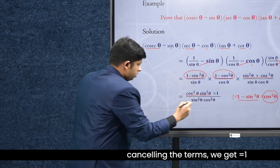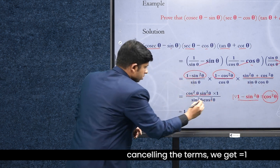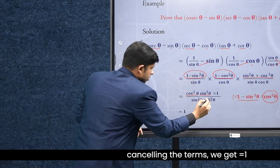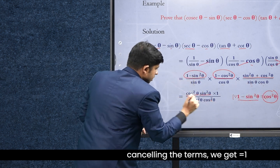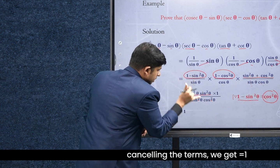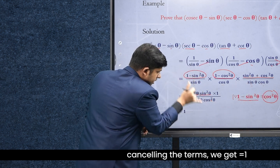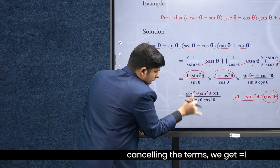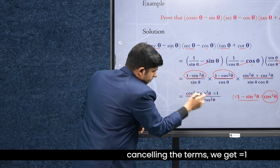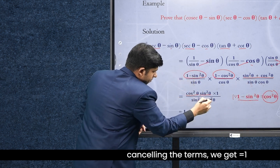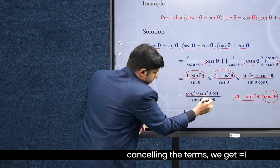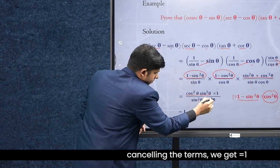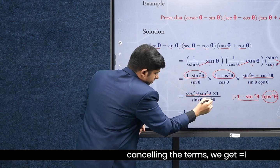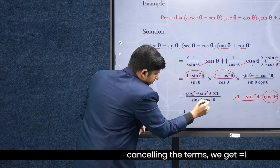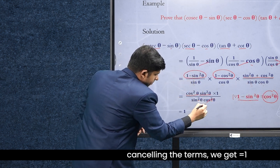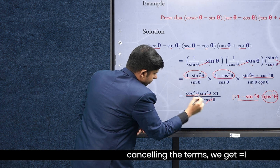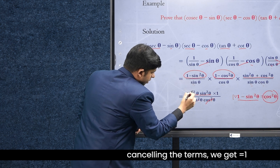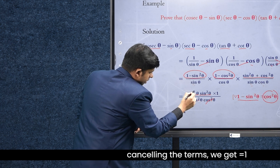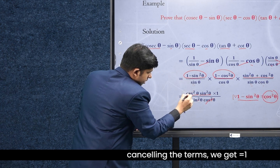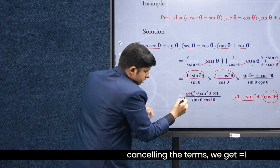Cancelling the terms, we get 1.